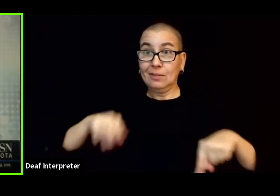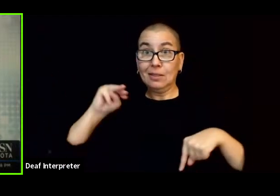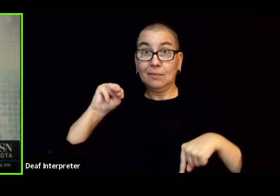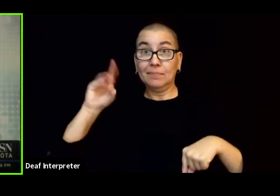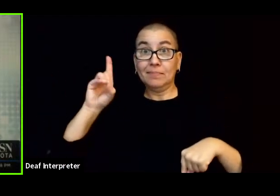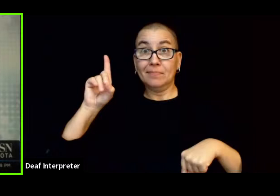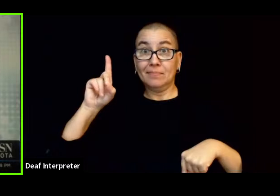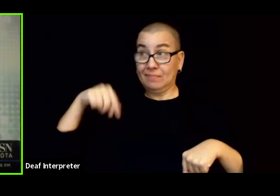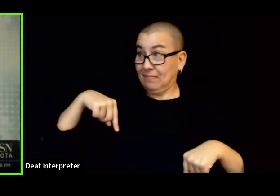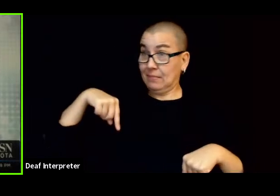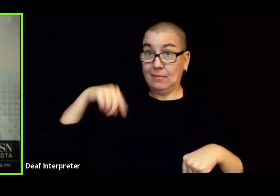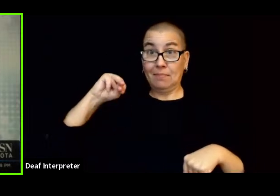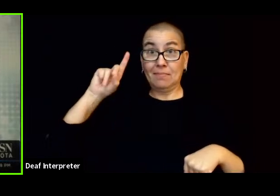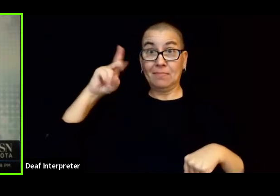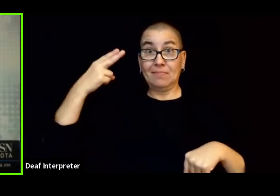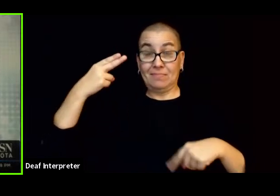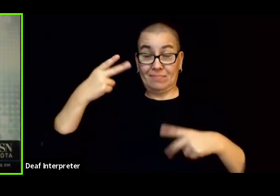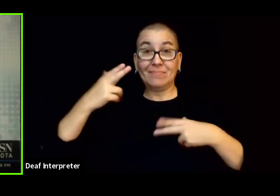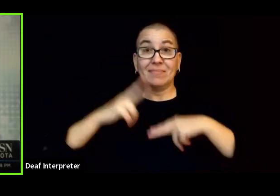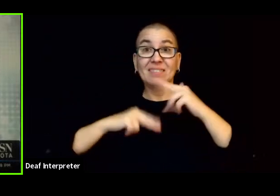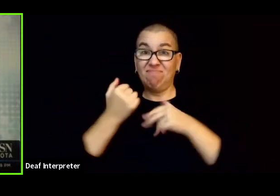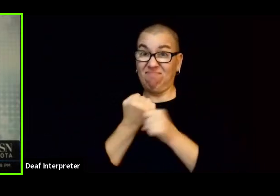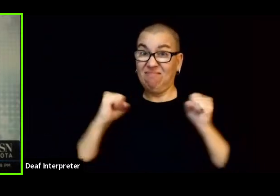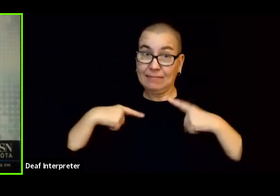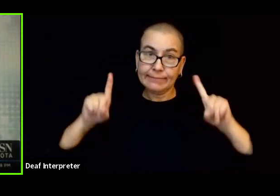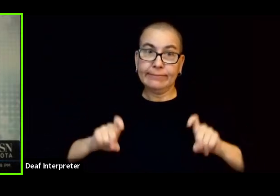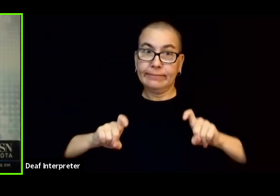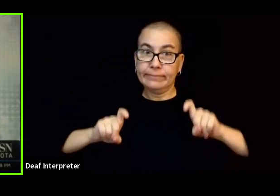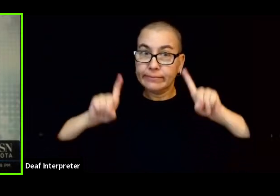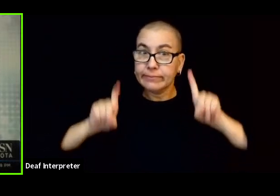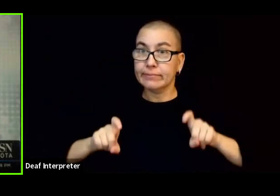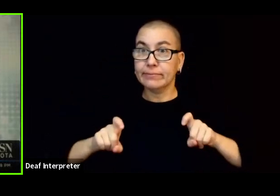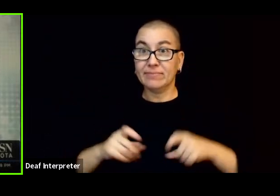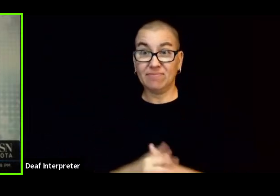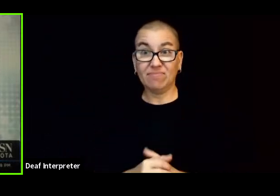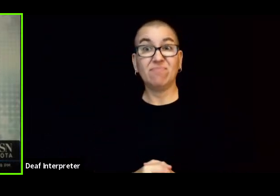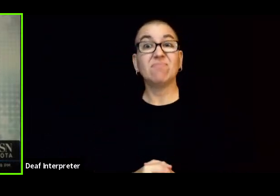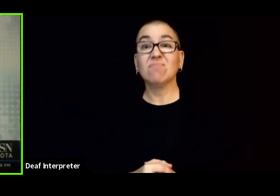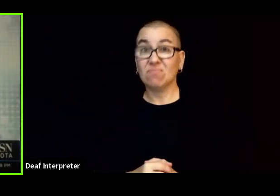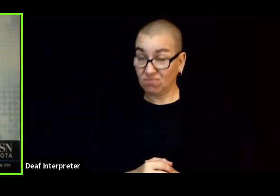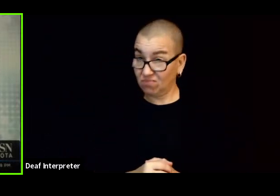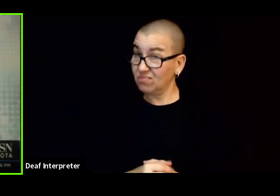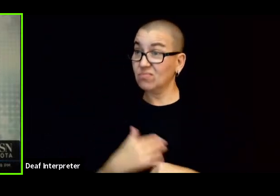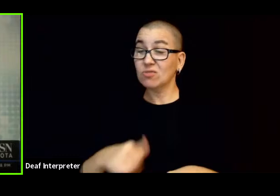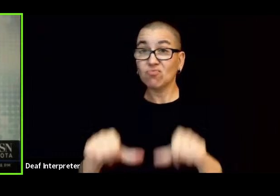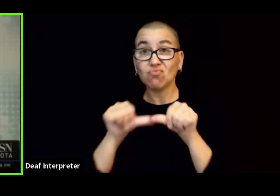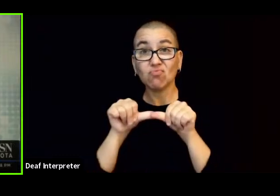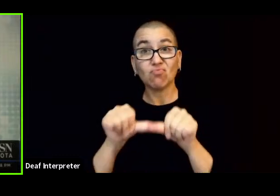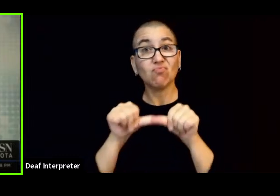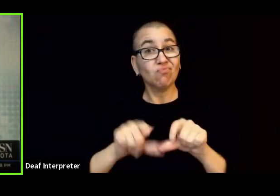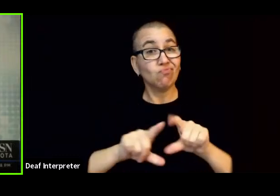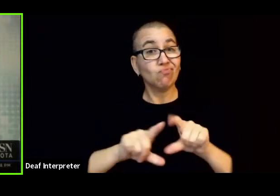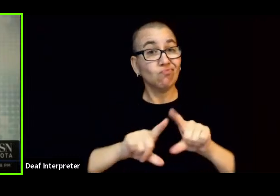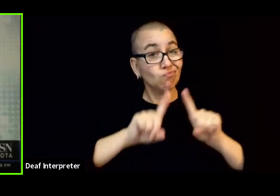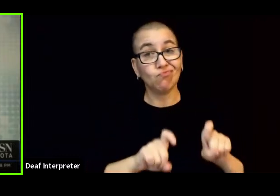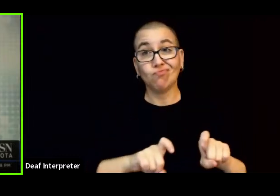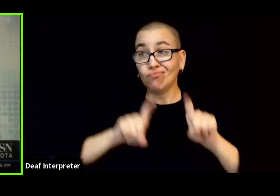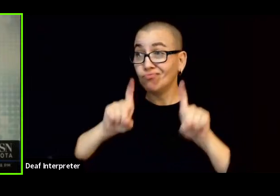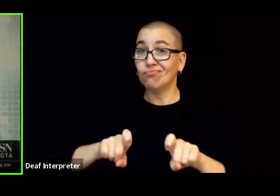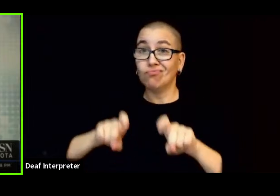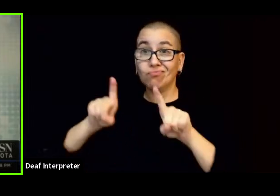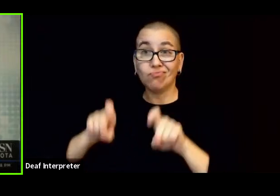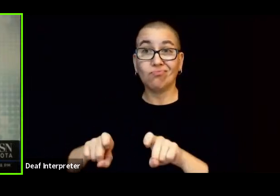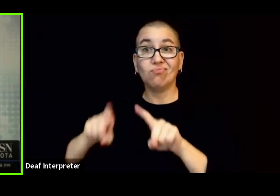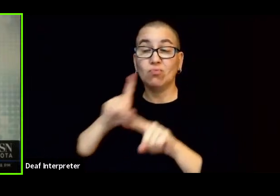also continue to test residents as needed to follow up after our staff results. And we're grateful for the relationship the governor